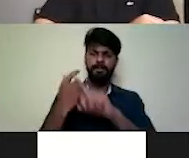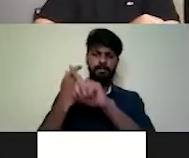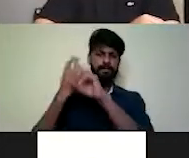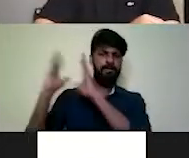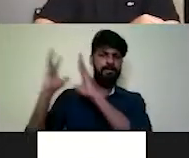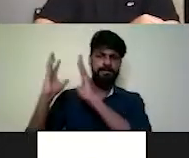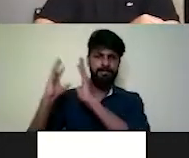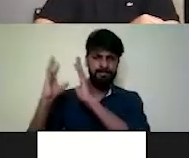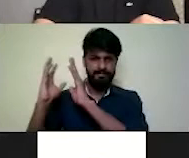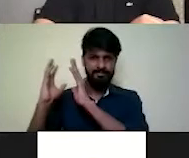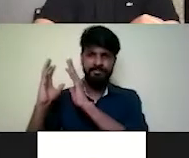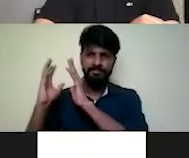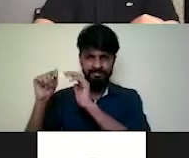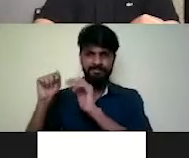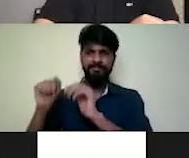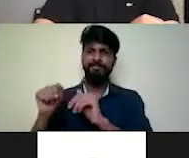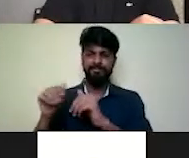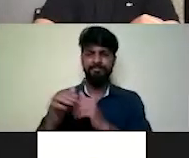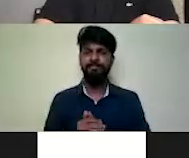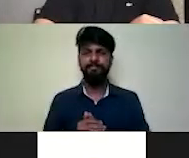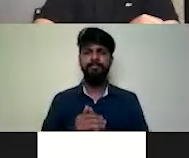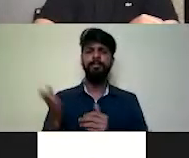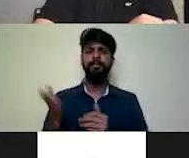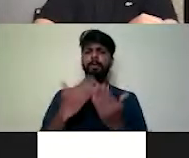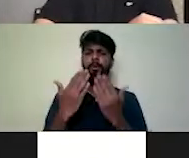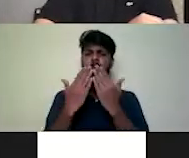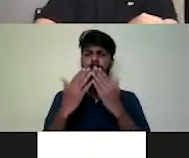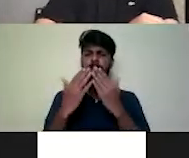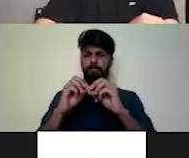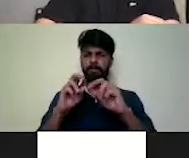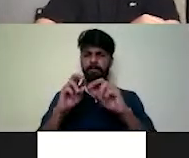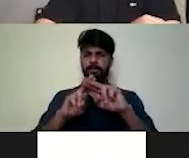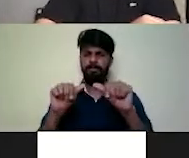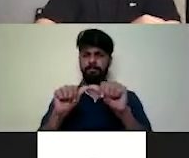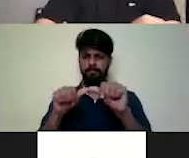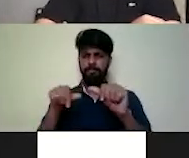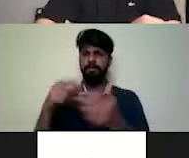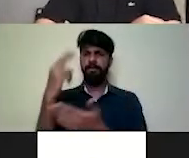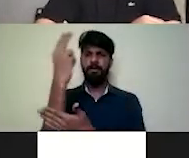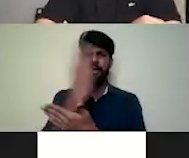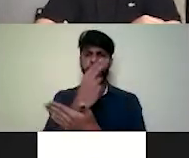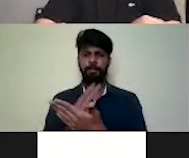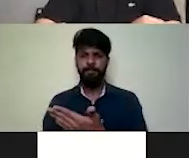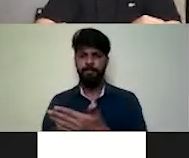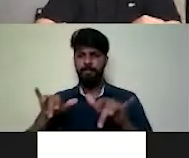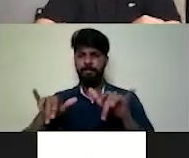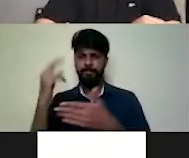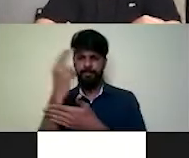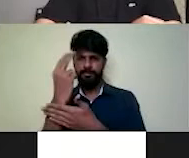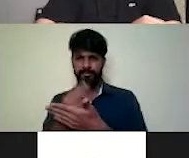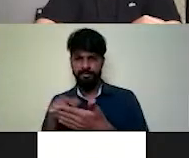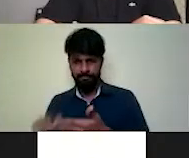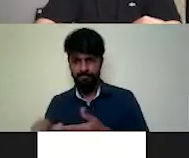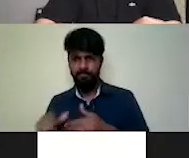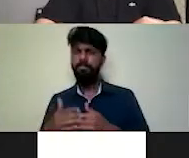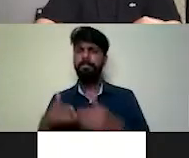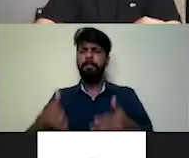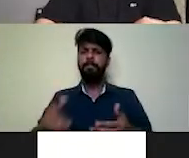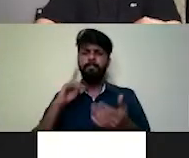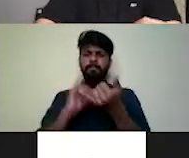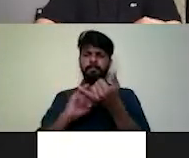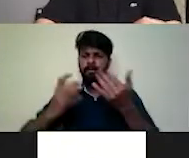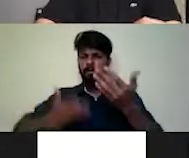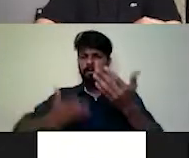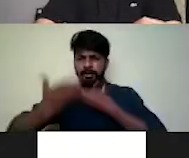Amaldev, Amaldev. I born in Kerala. and I have done Bachelor in Fine Arts